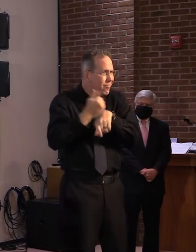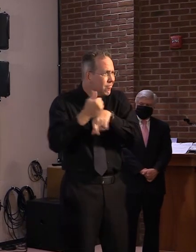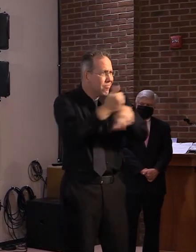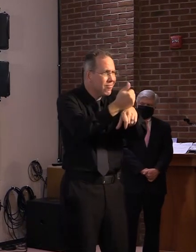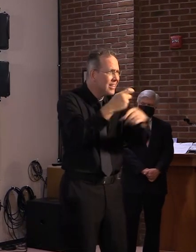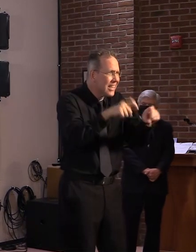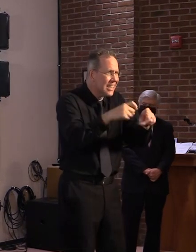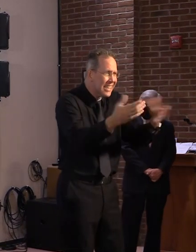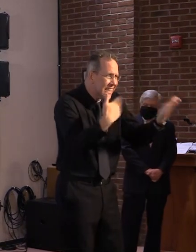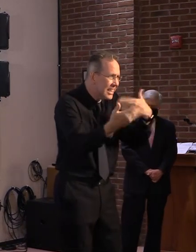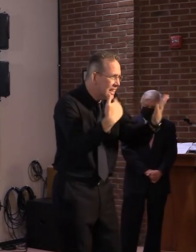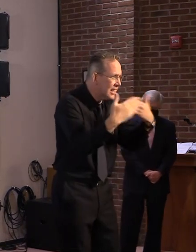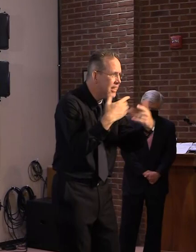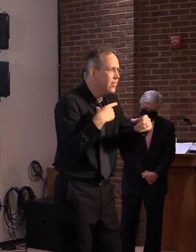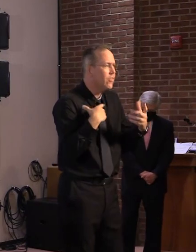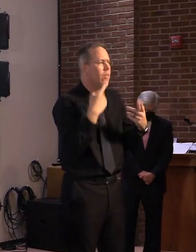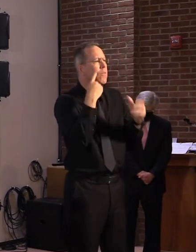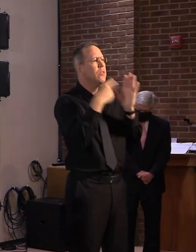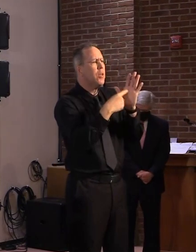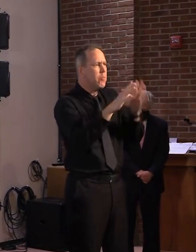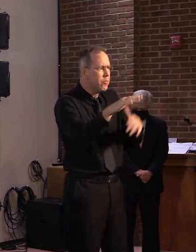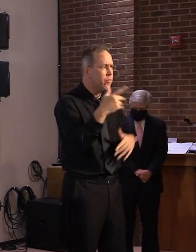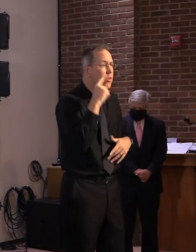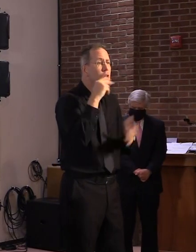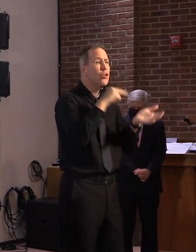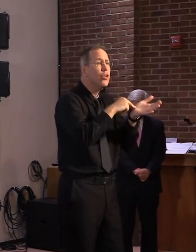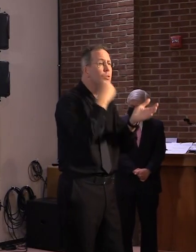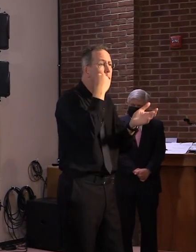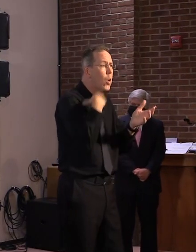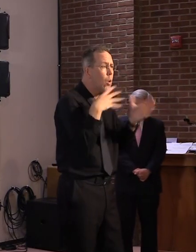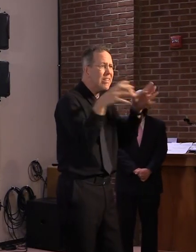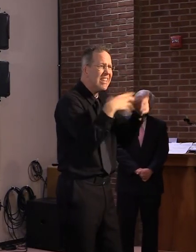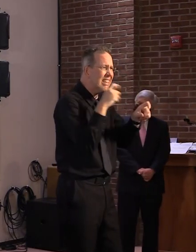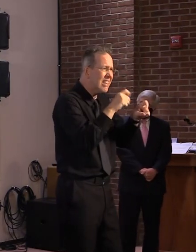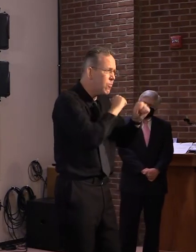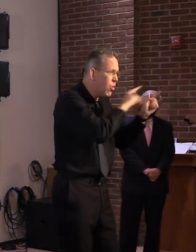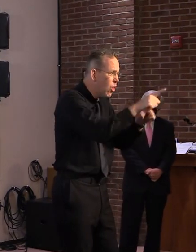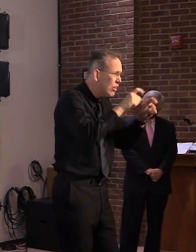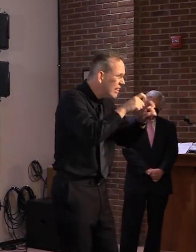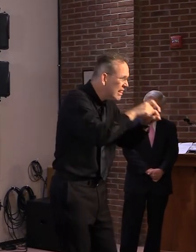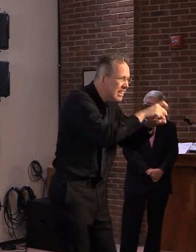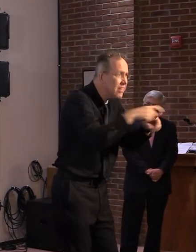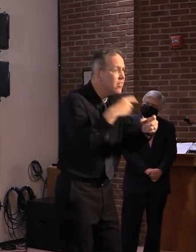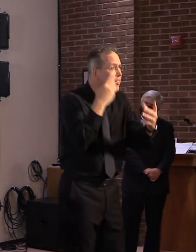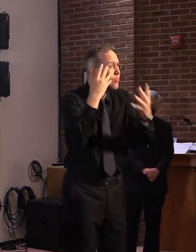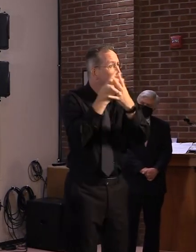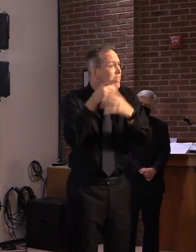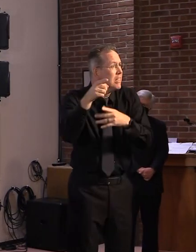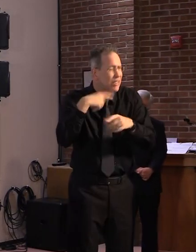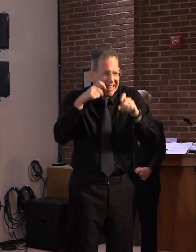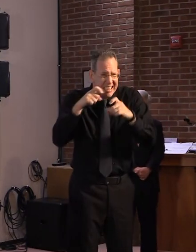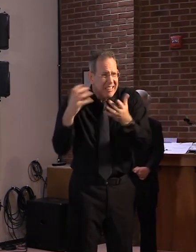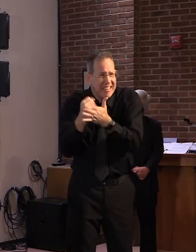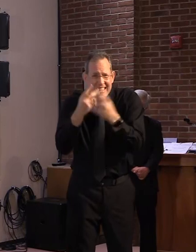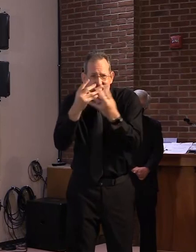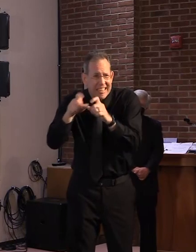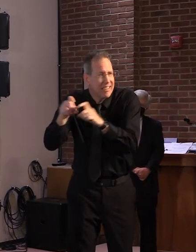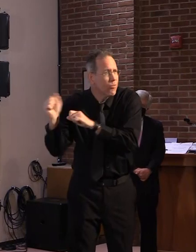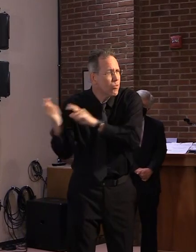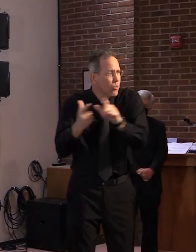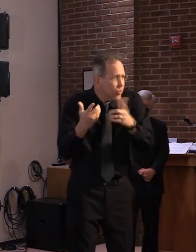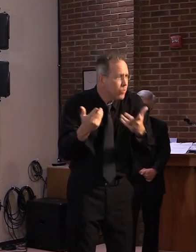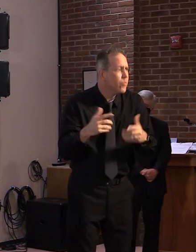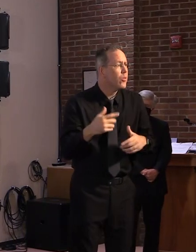staff and nursing home facilities and correctional facilities, looked at healthcare workers. We